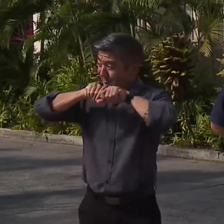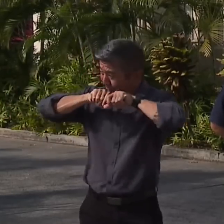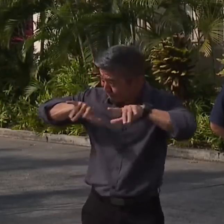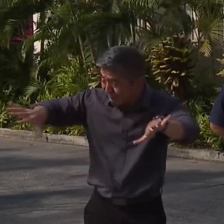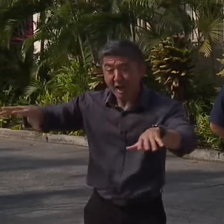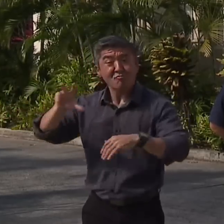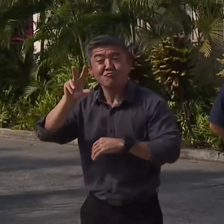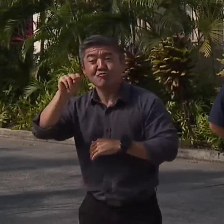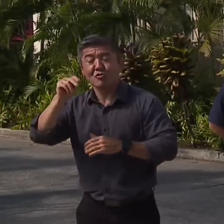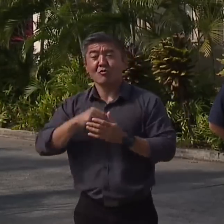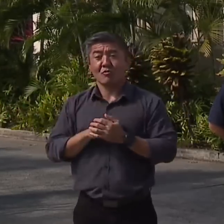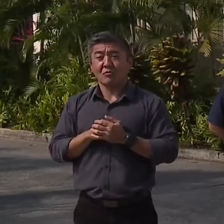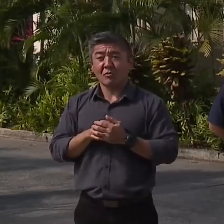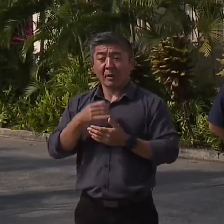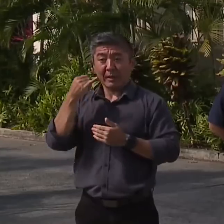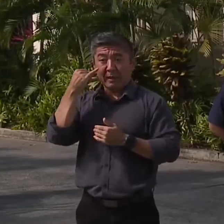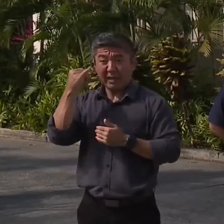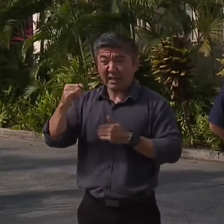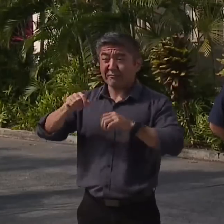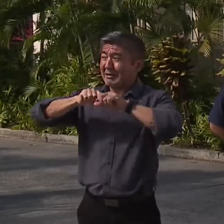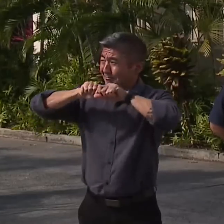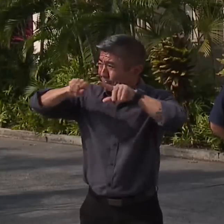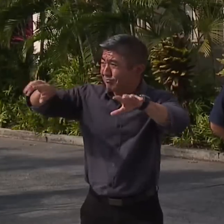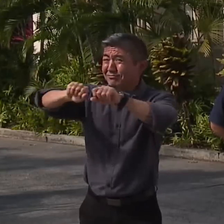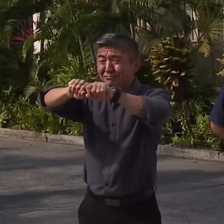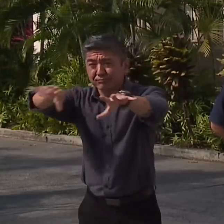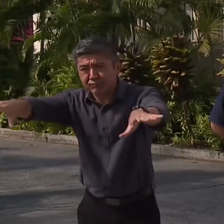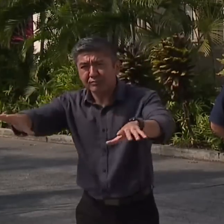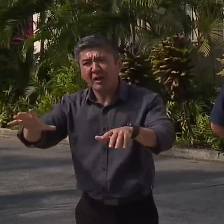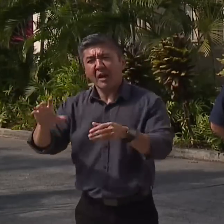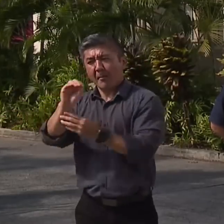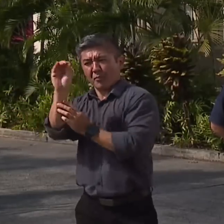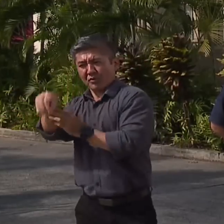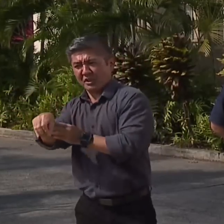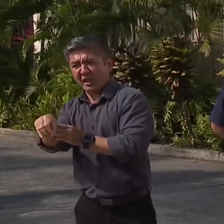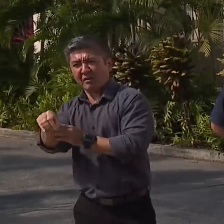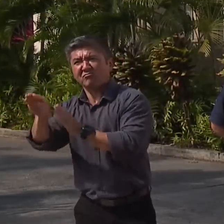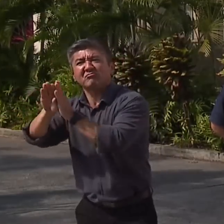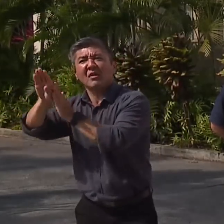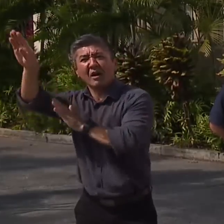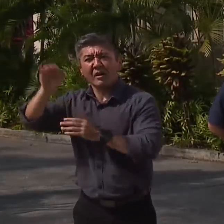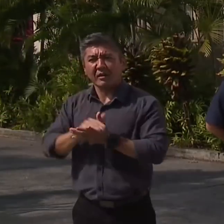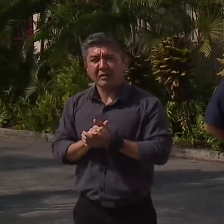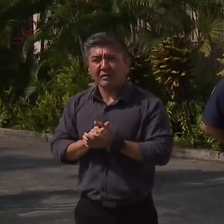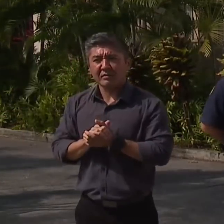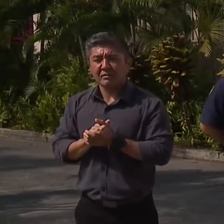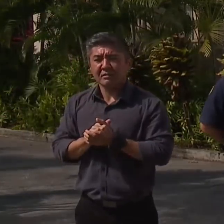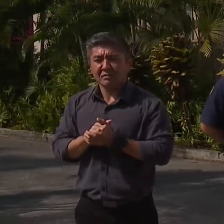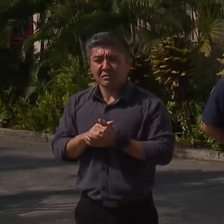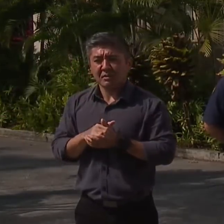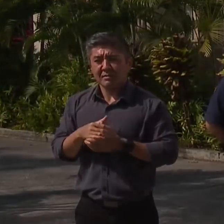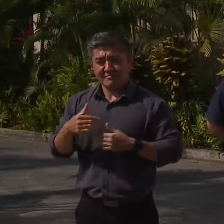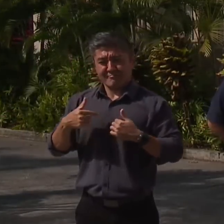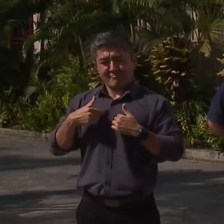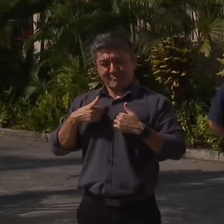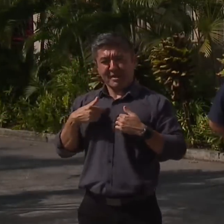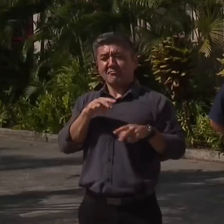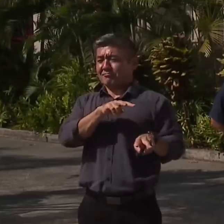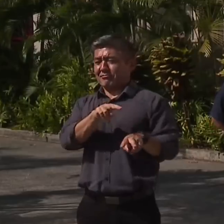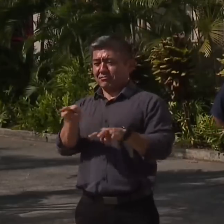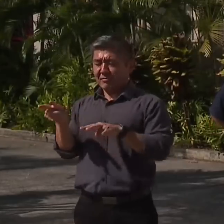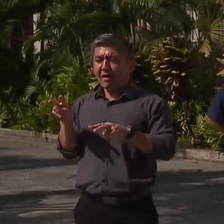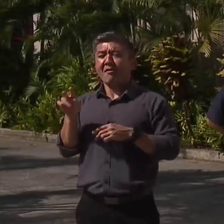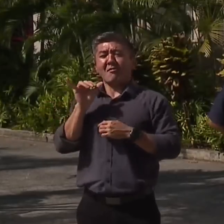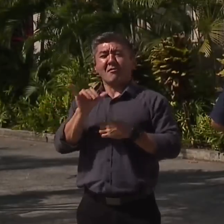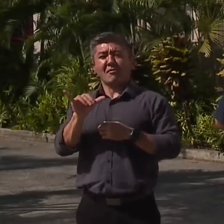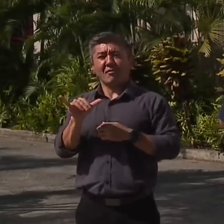we would have seen a higher positivity rate from our surge testing, which as mayor of the city and county of Honolulu gives me hope that we can